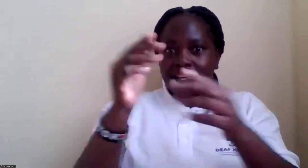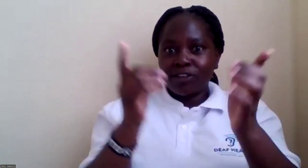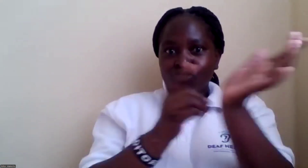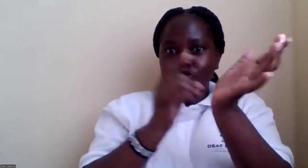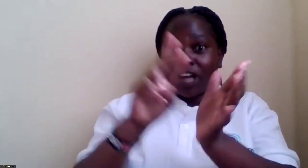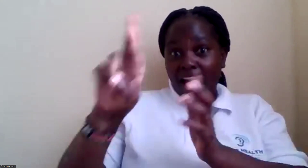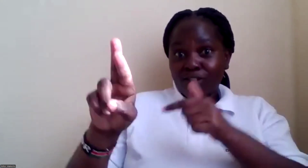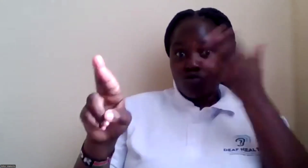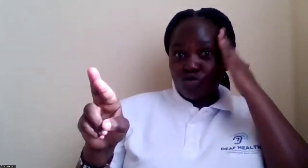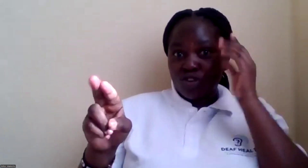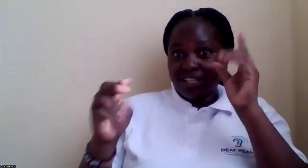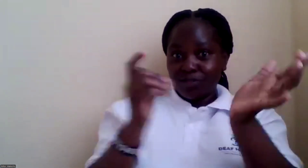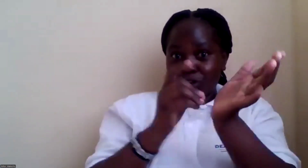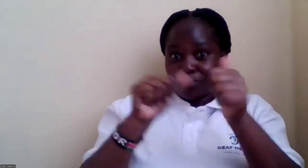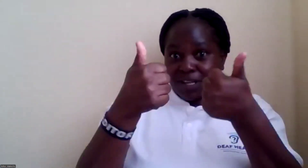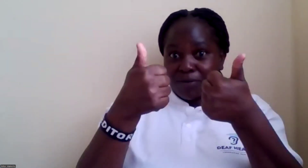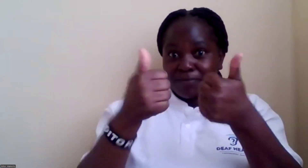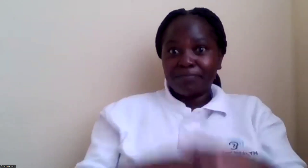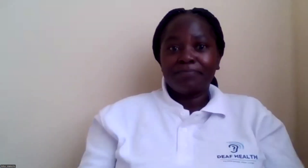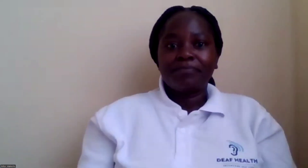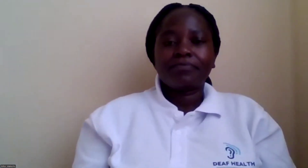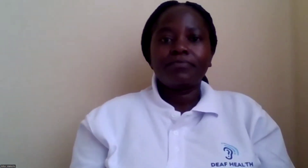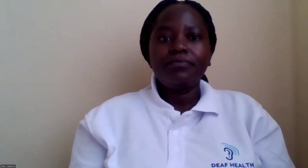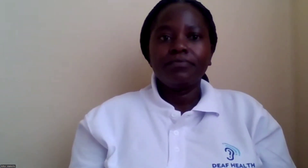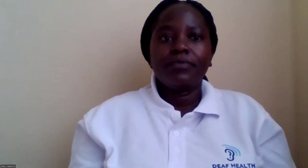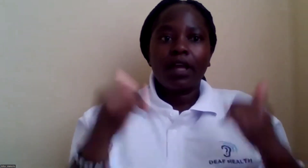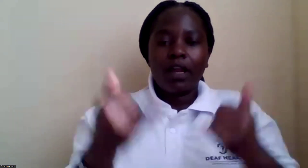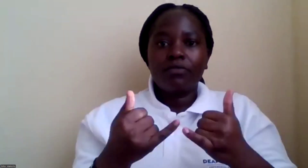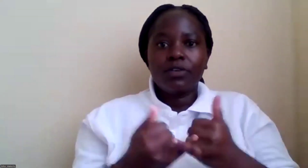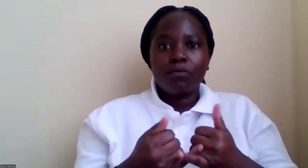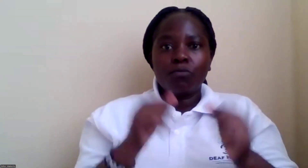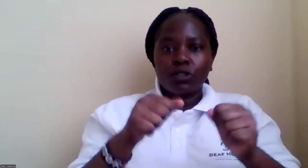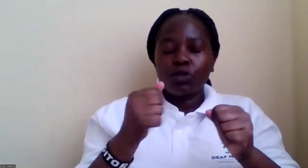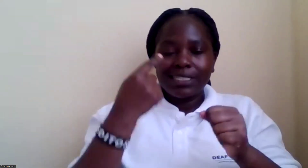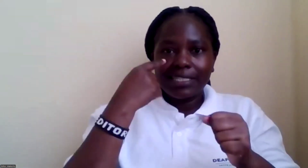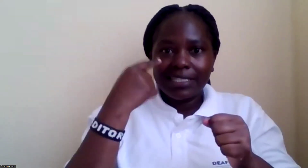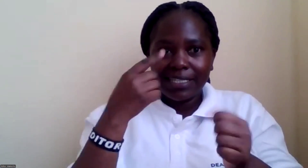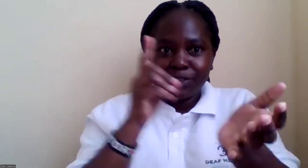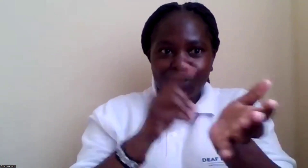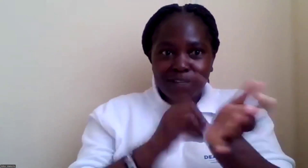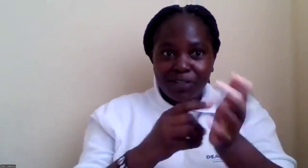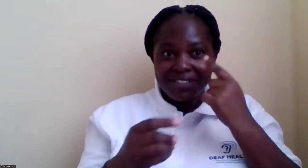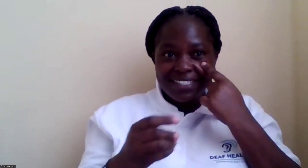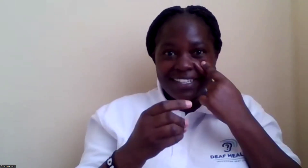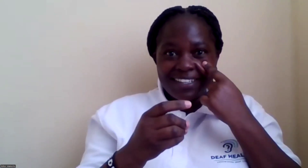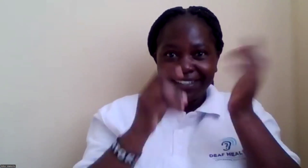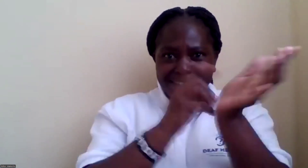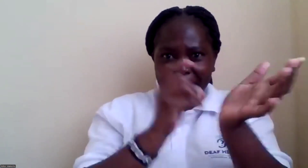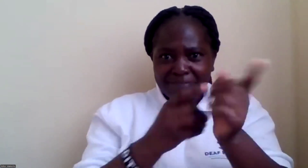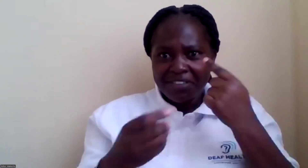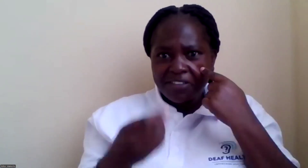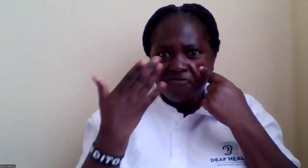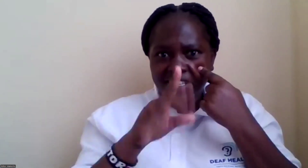much. I can just put on my video for a few seconds and wave. Hi, everyone. Nice to see